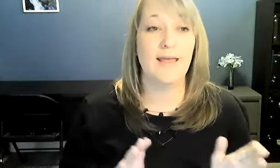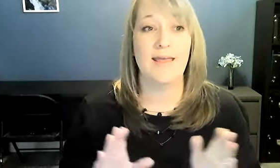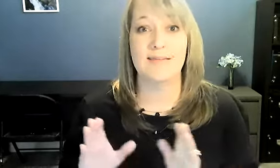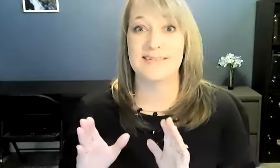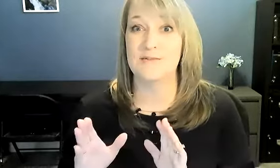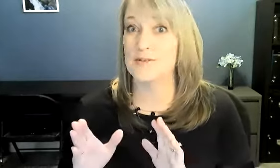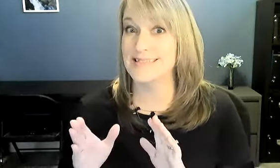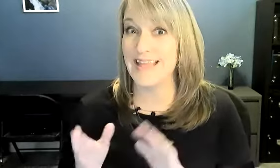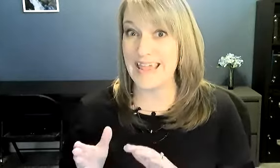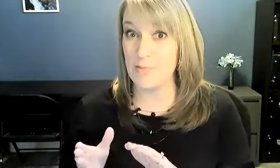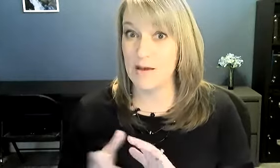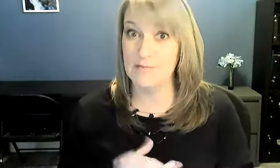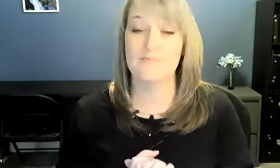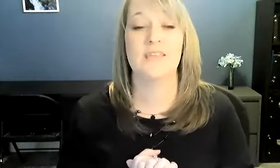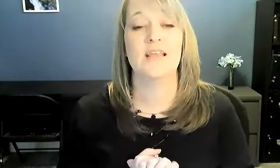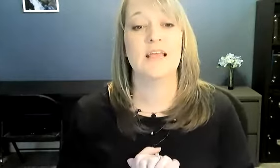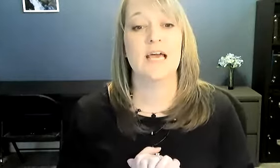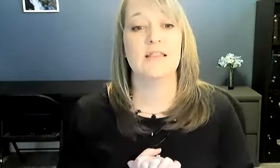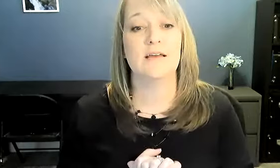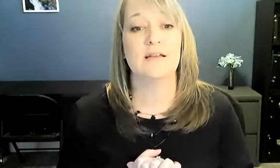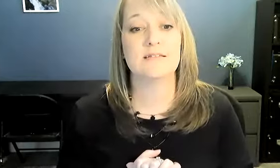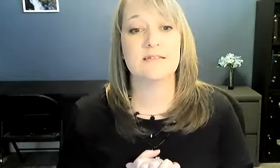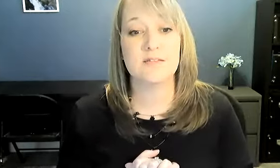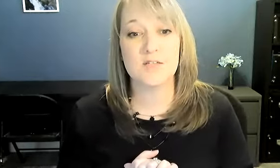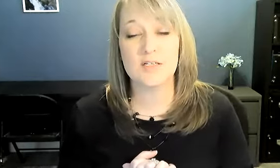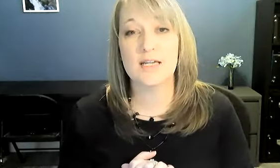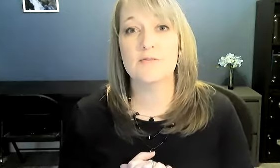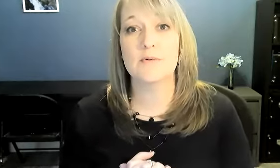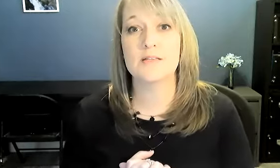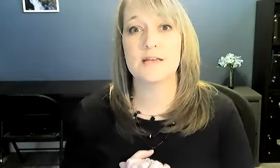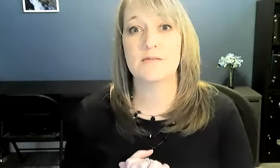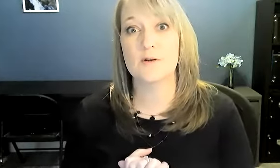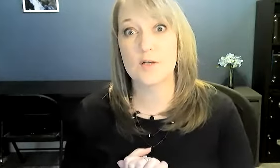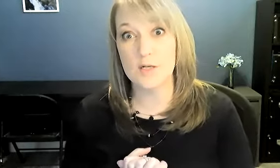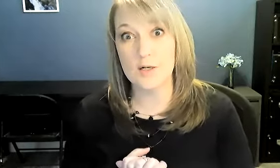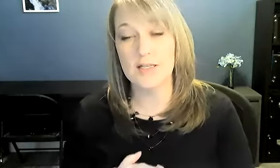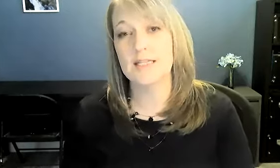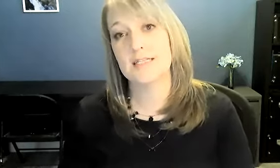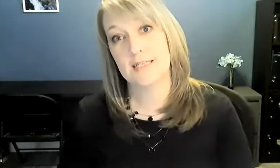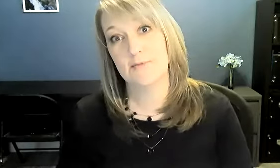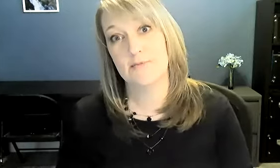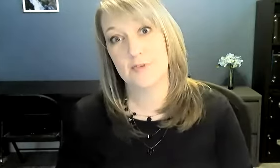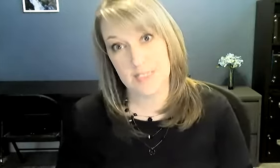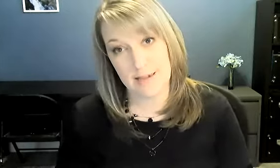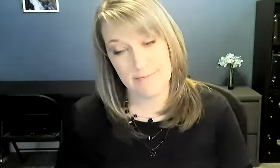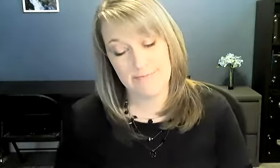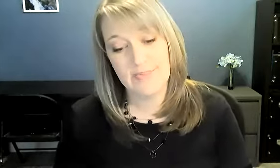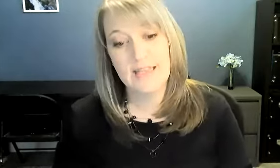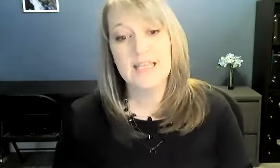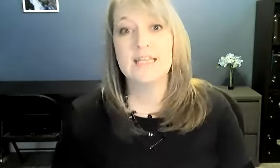and the sign for same. And then sister came from the sign for girl and the sign for same. Now